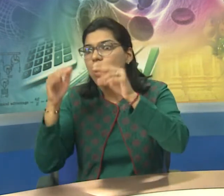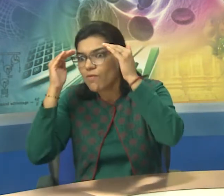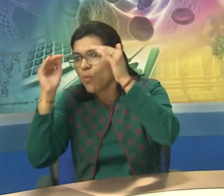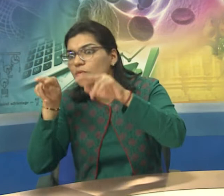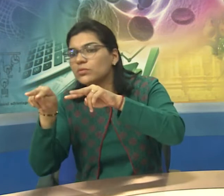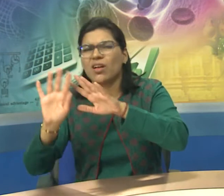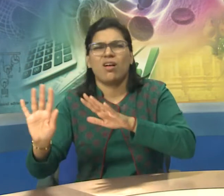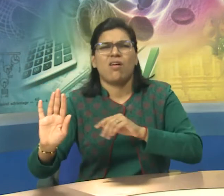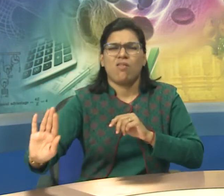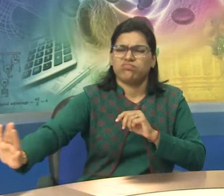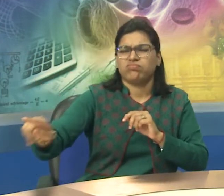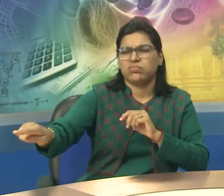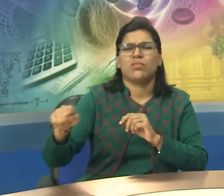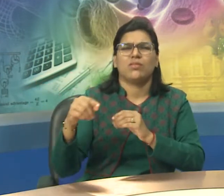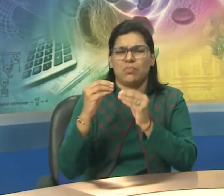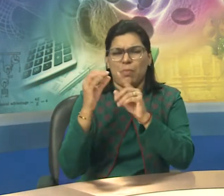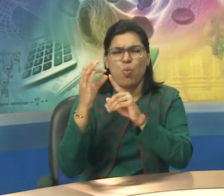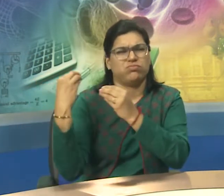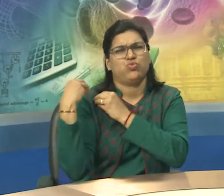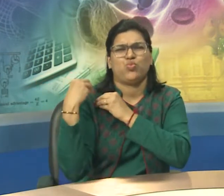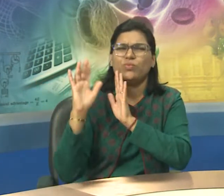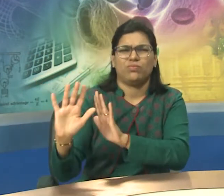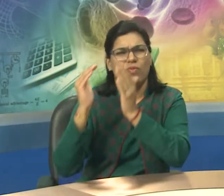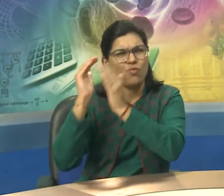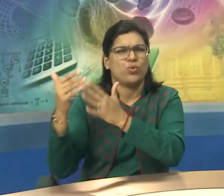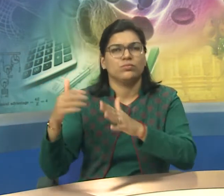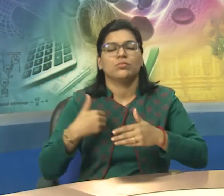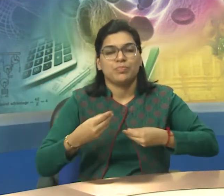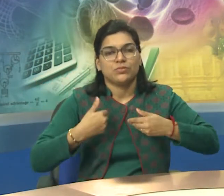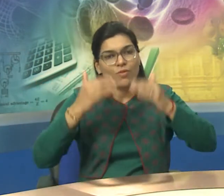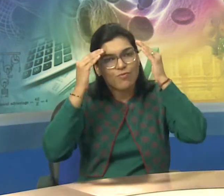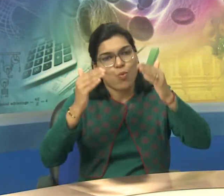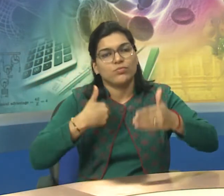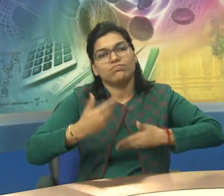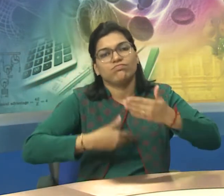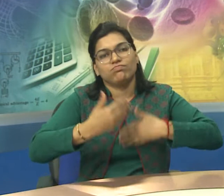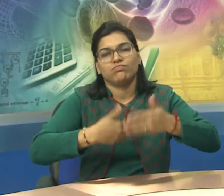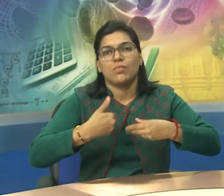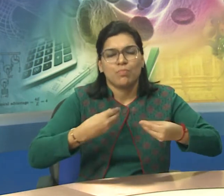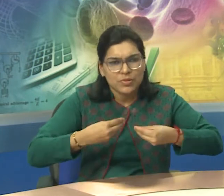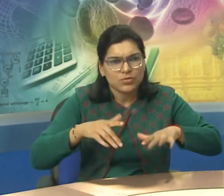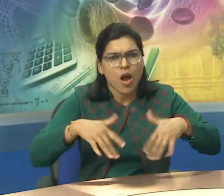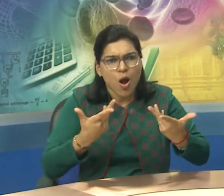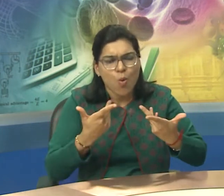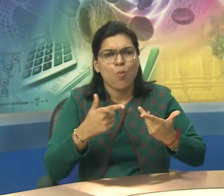increasing their sales and market shares, develop new